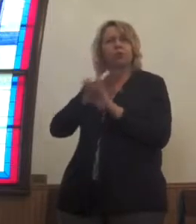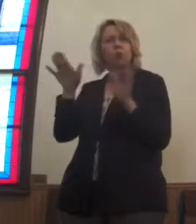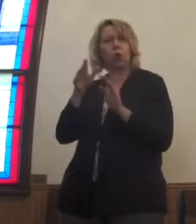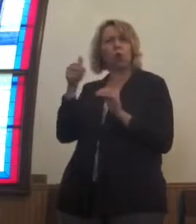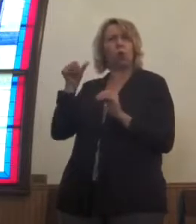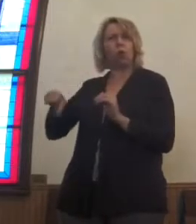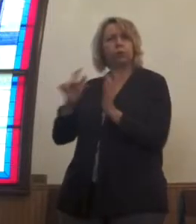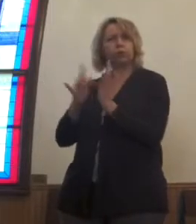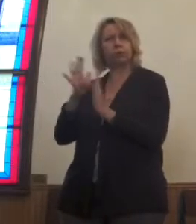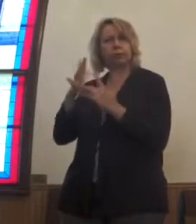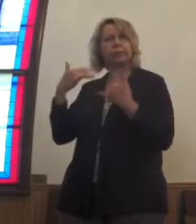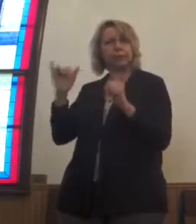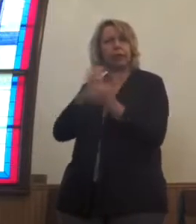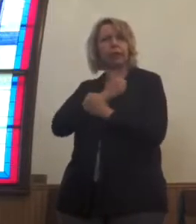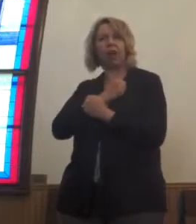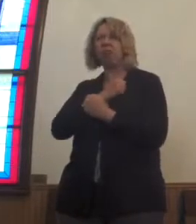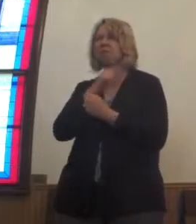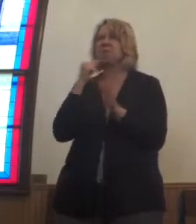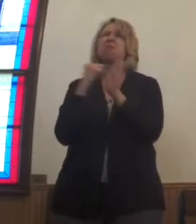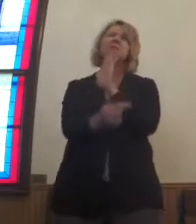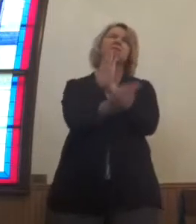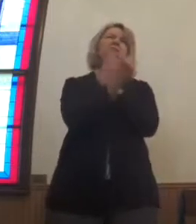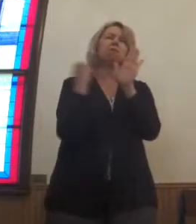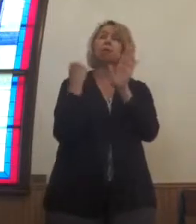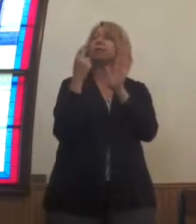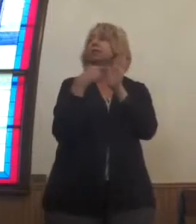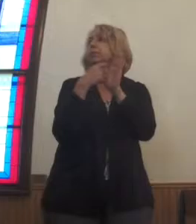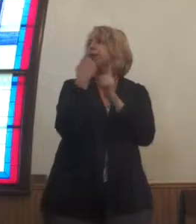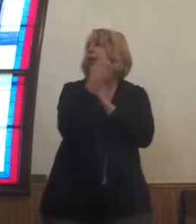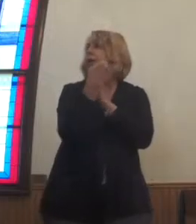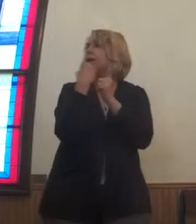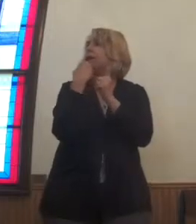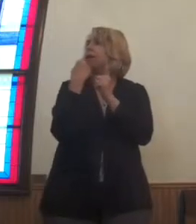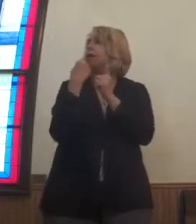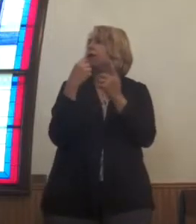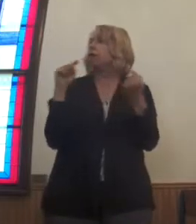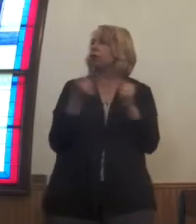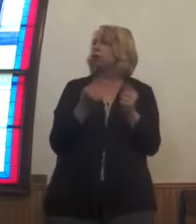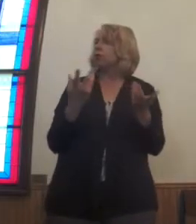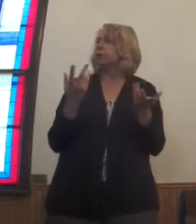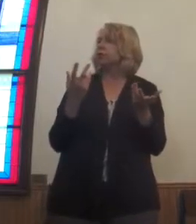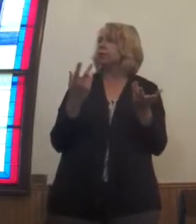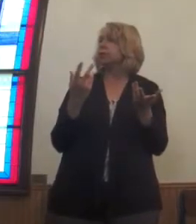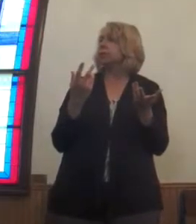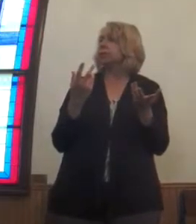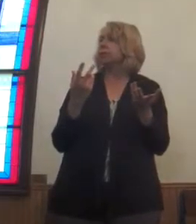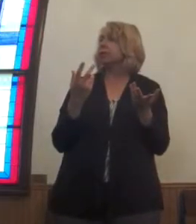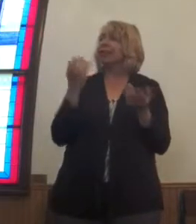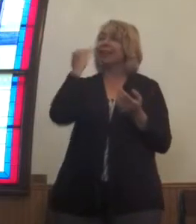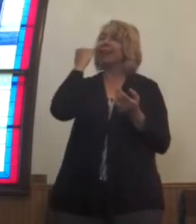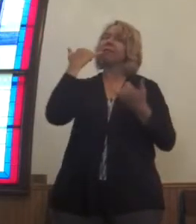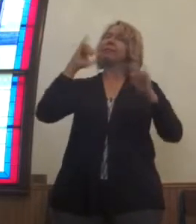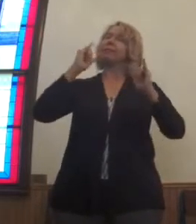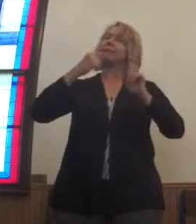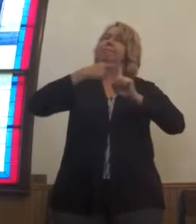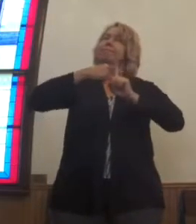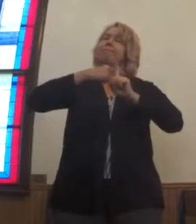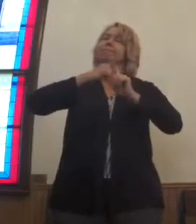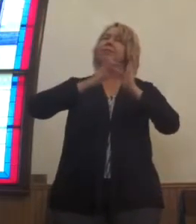this is one of those traits that, if you so possess it, you'll stand out in a crowd. Right.